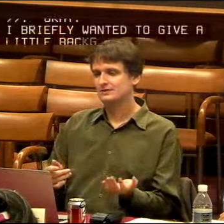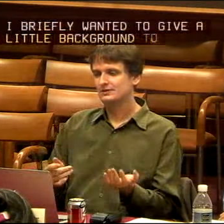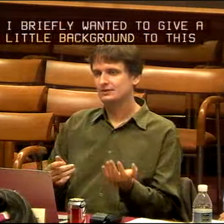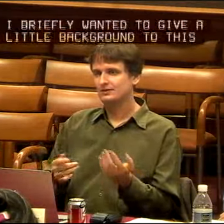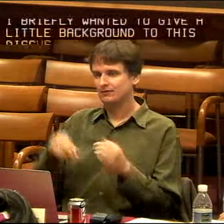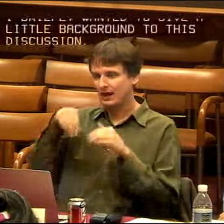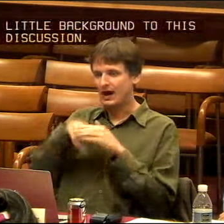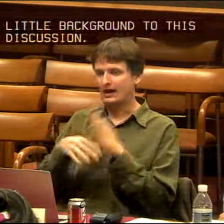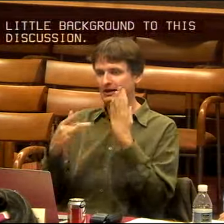started.